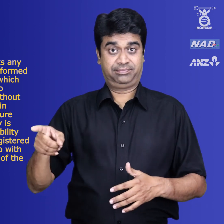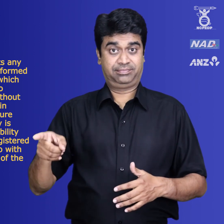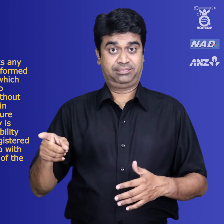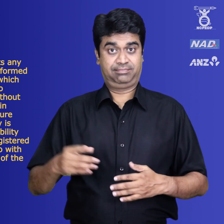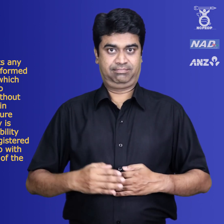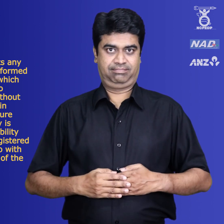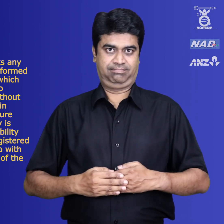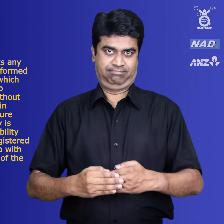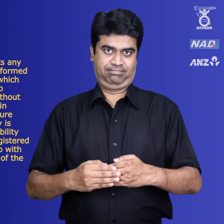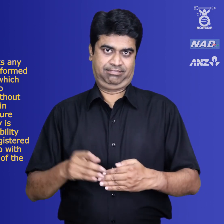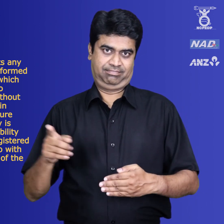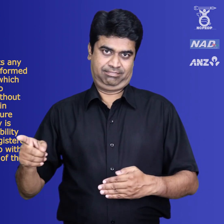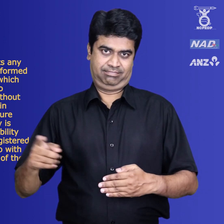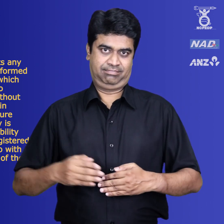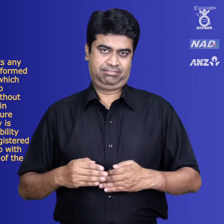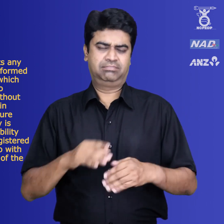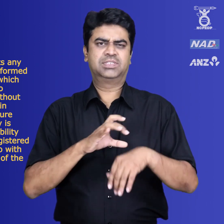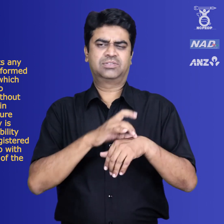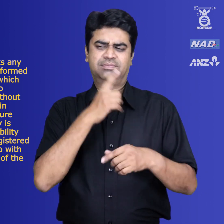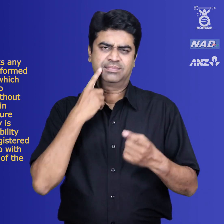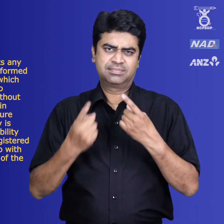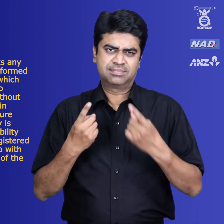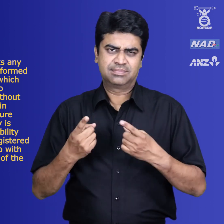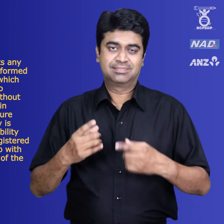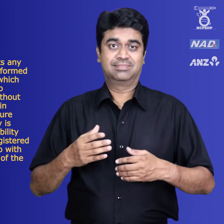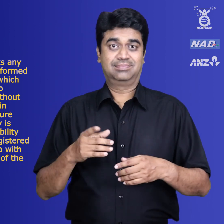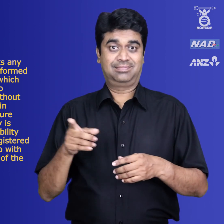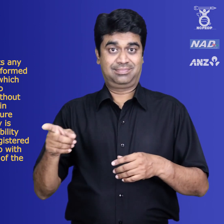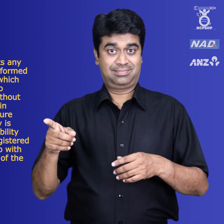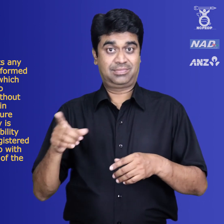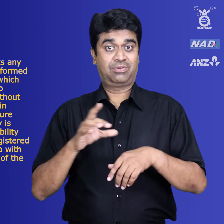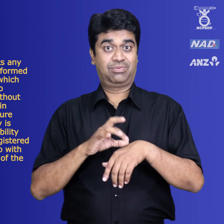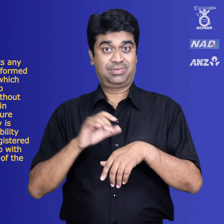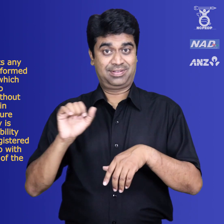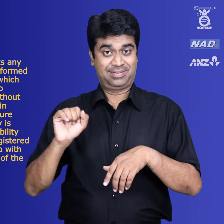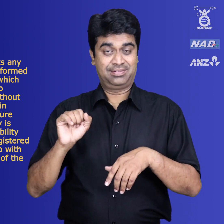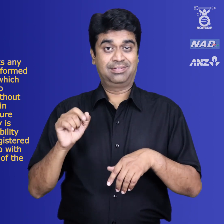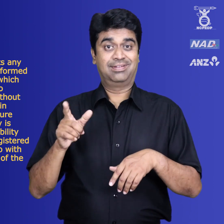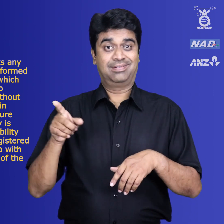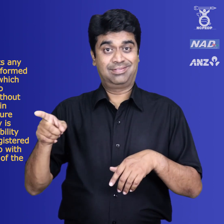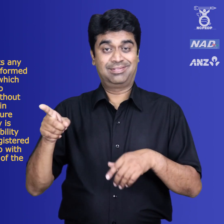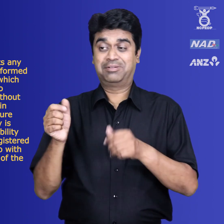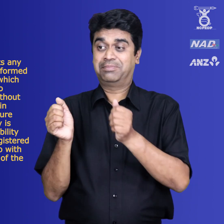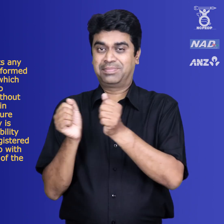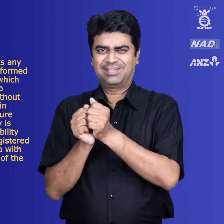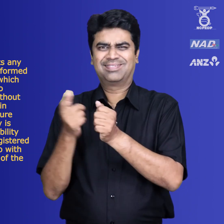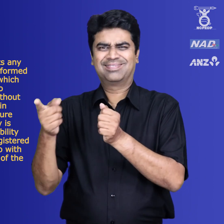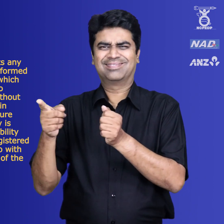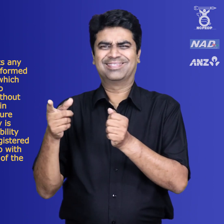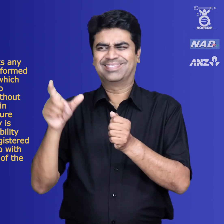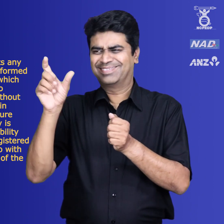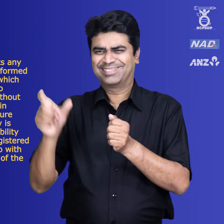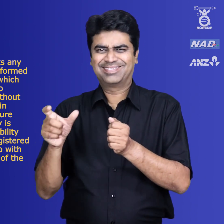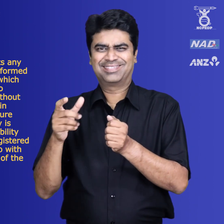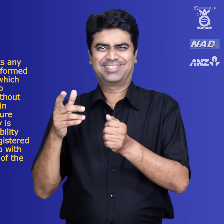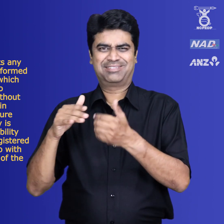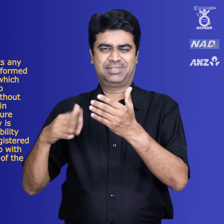leads to or is likely to lead to termination of pregnancy without her express consent, except